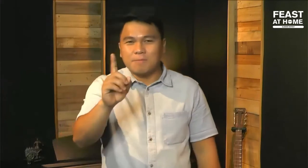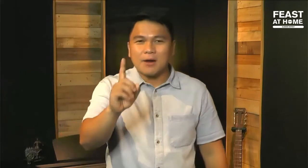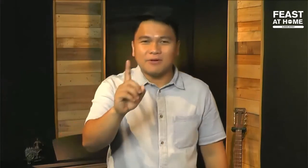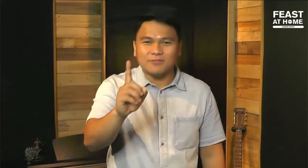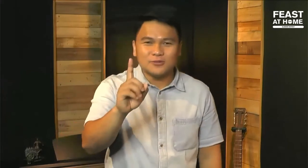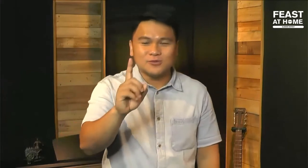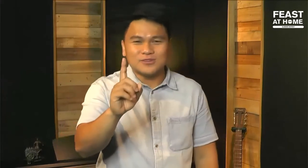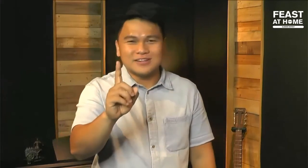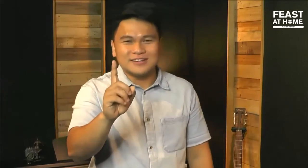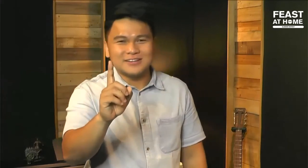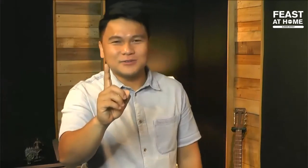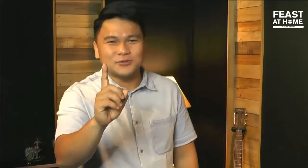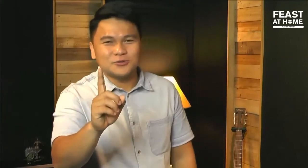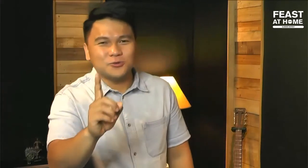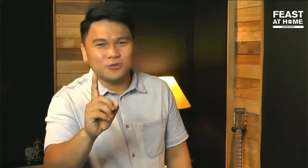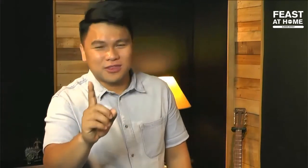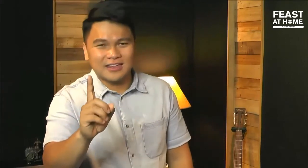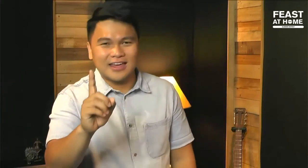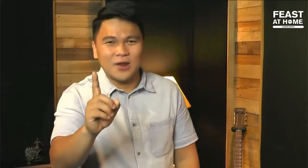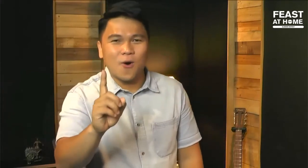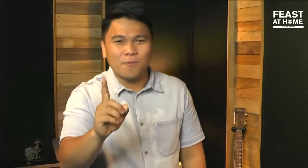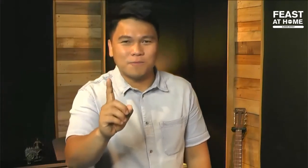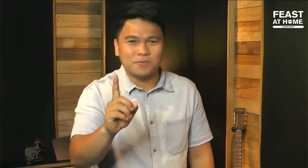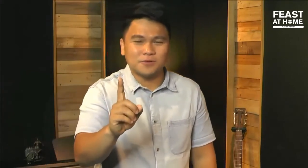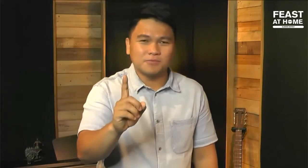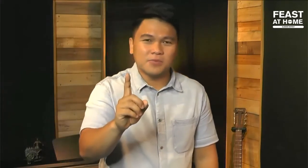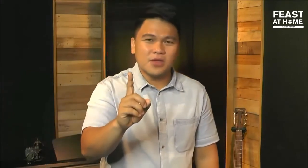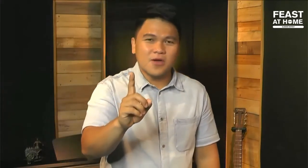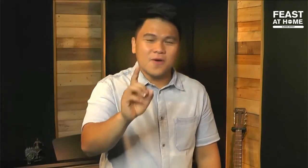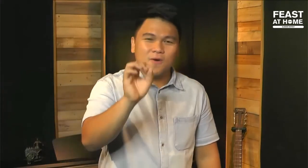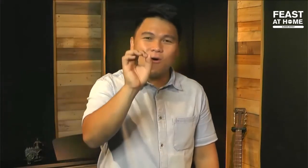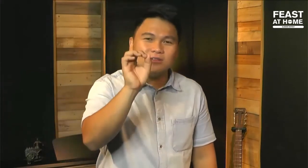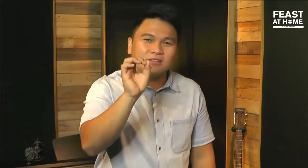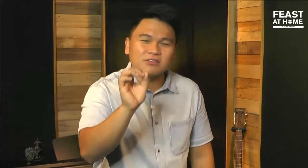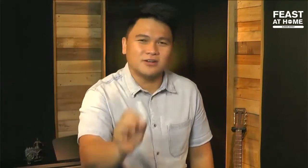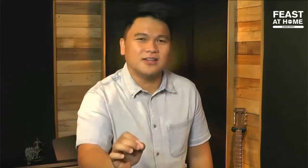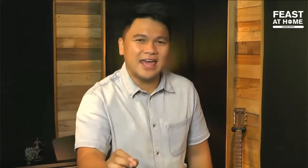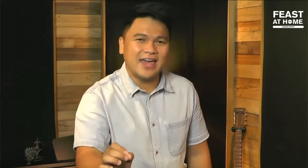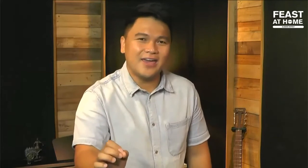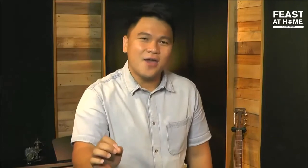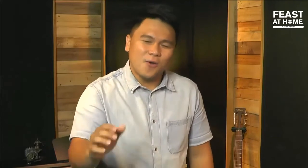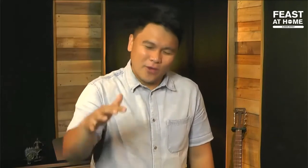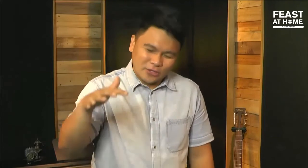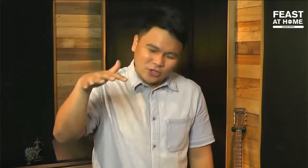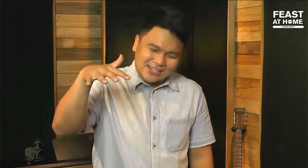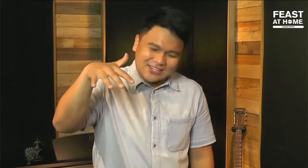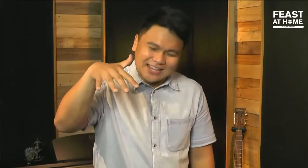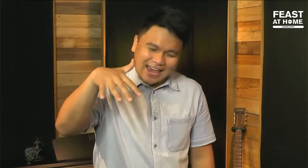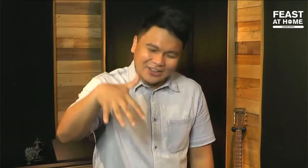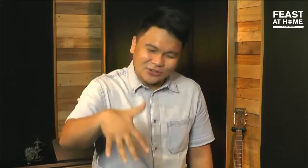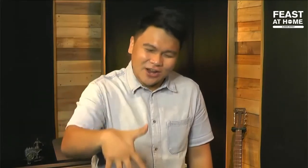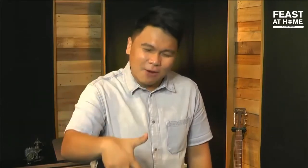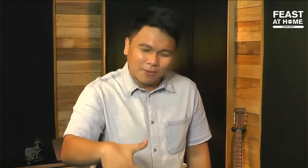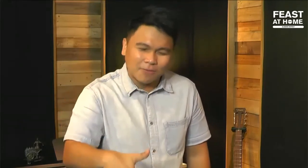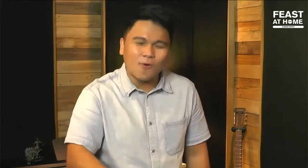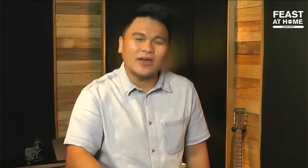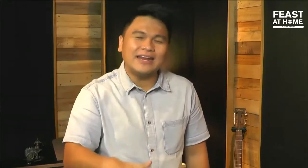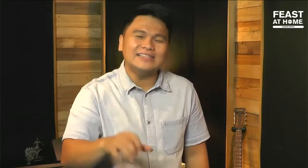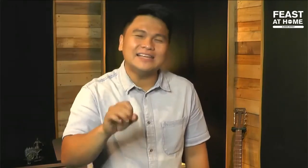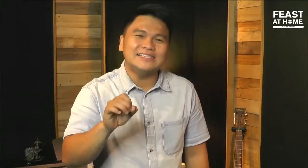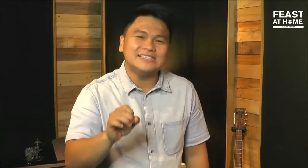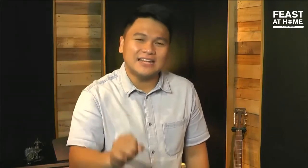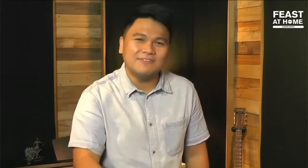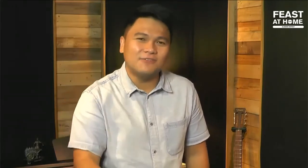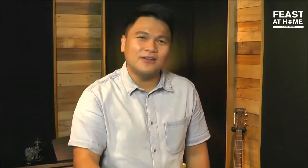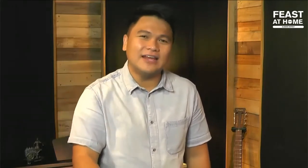here's the powerful truth and hope. On the third day, when Jesus entered our